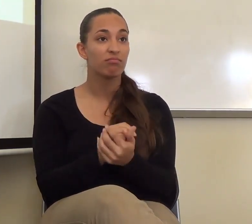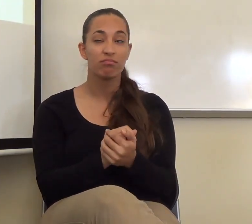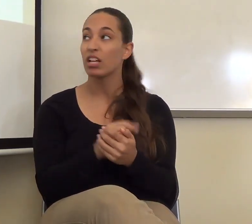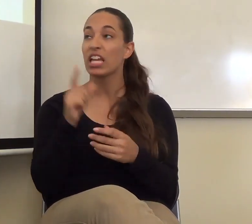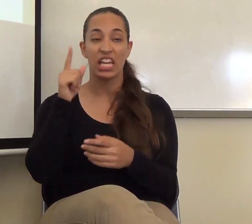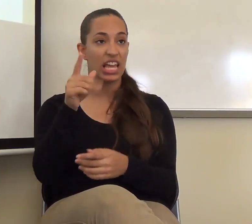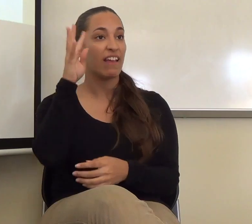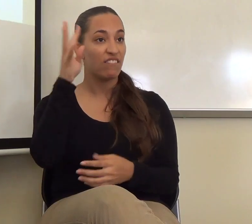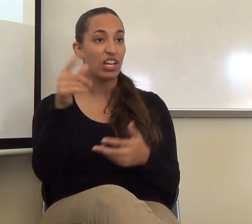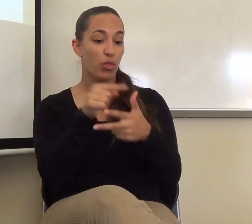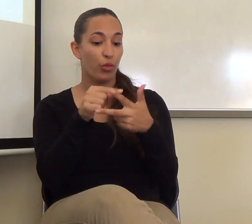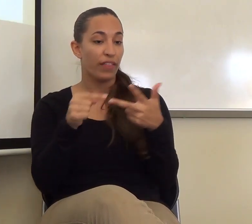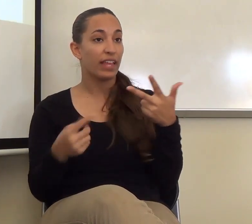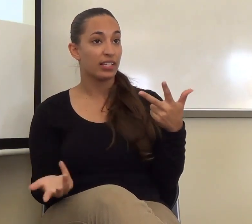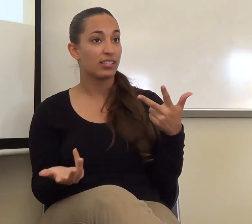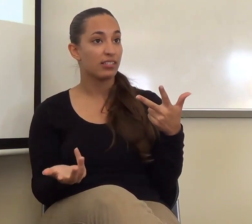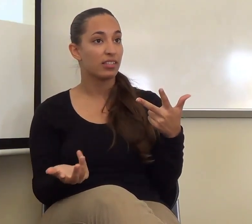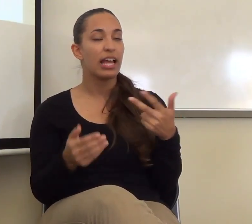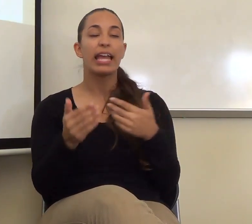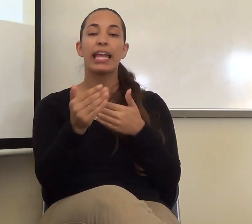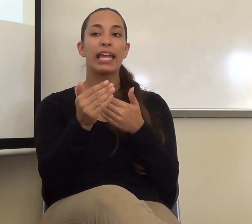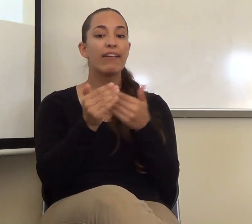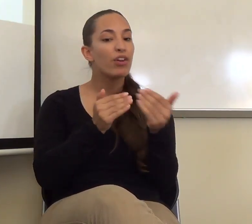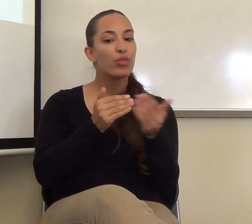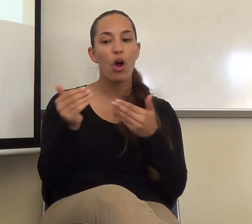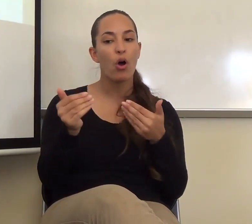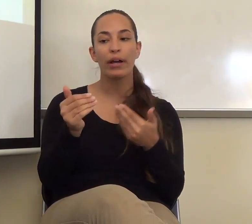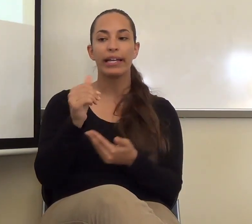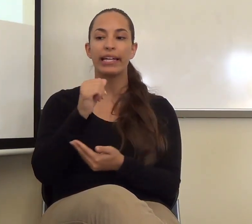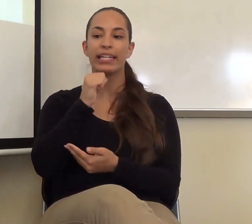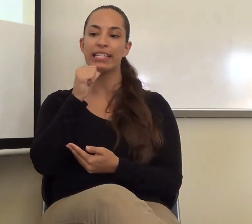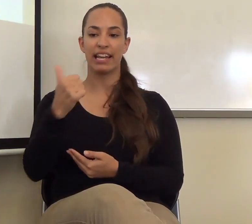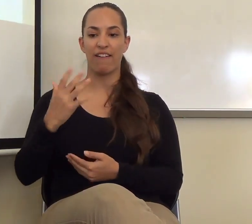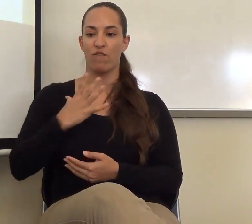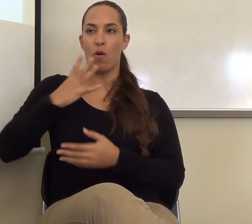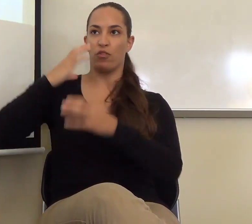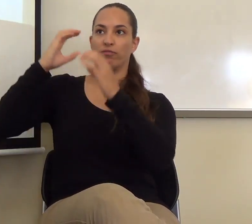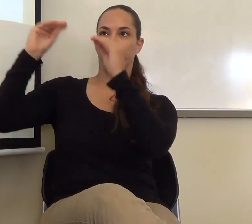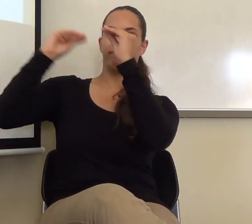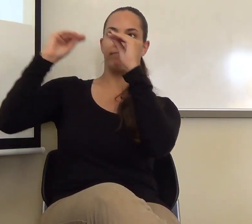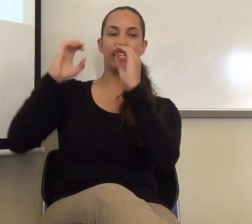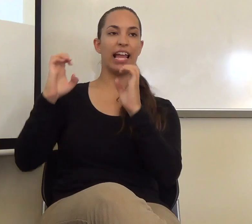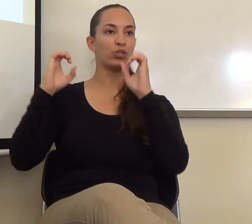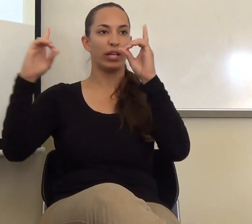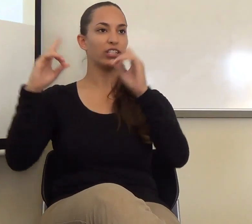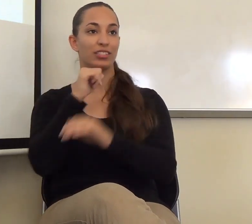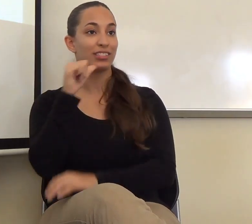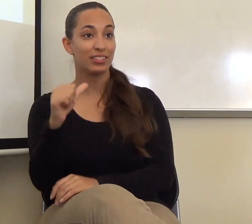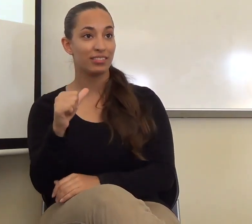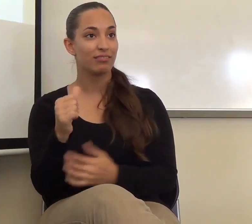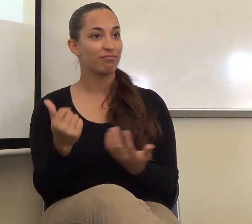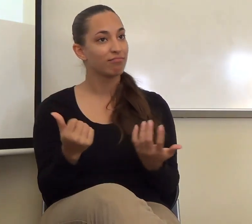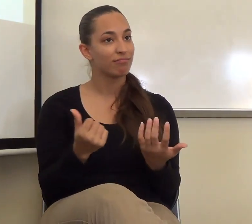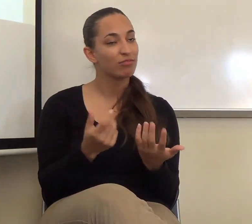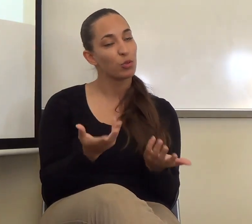invented 3 things, even though he didn't have formal education. Okay, you put that in